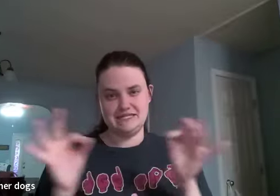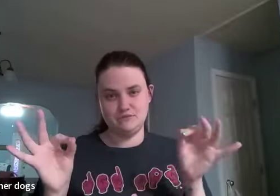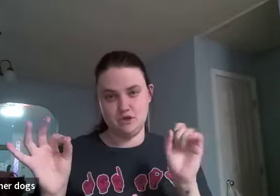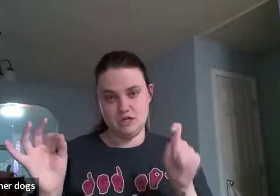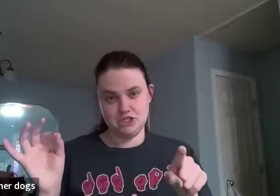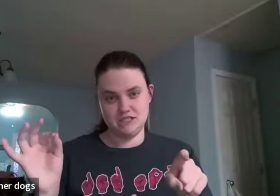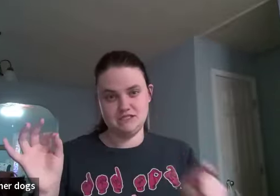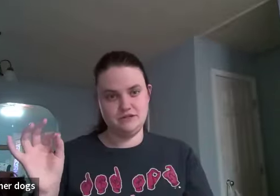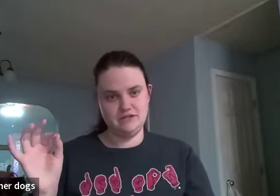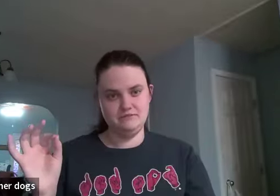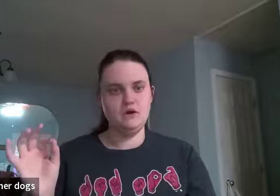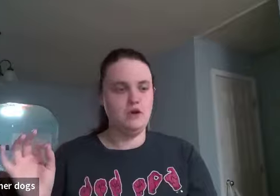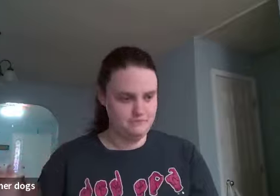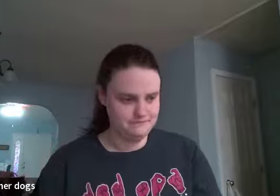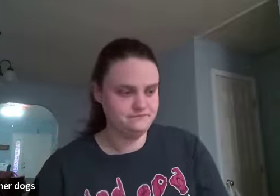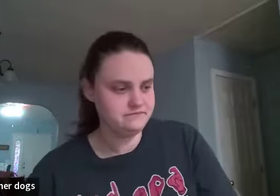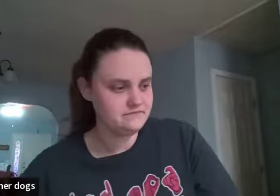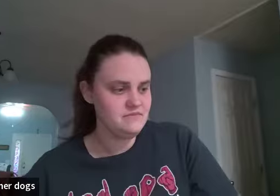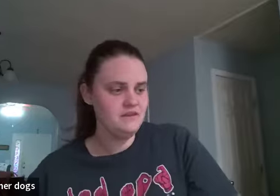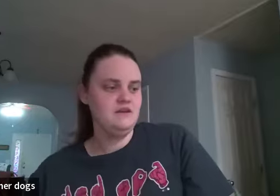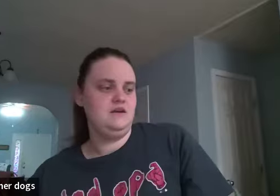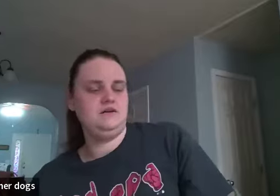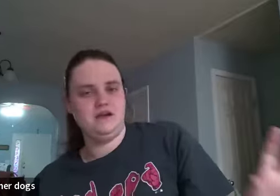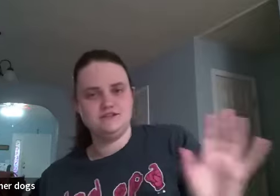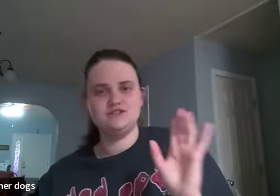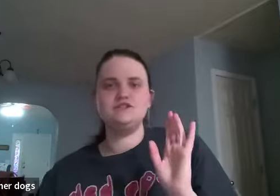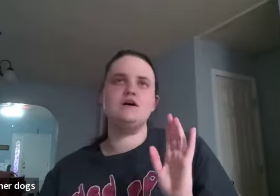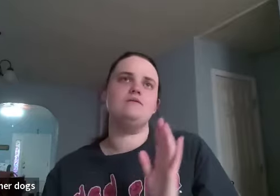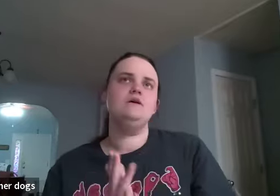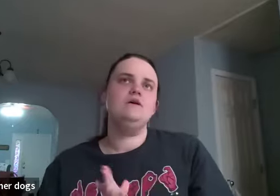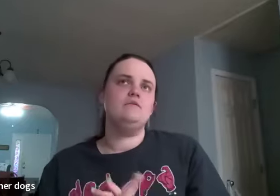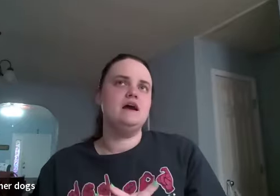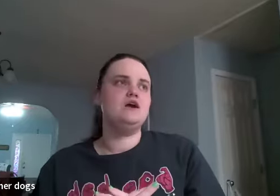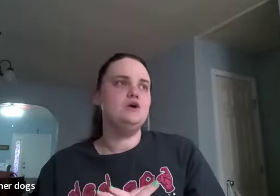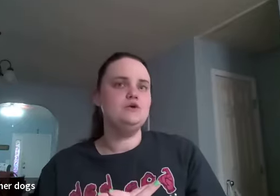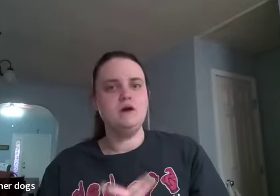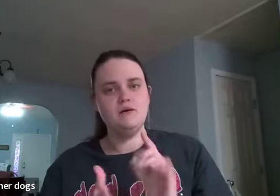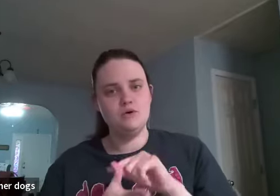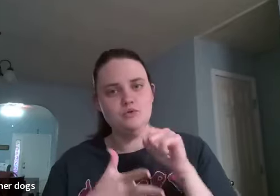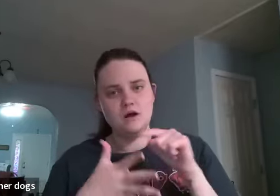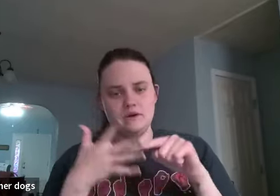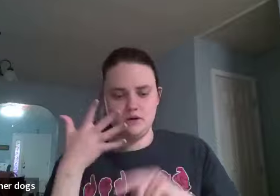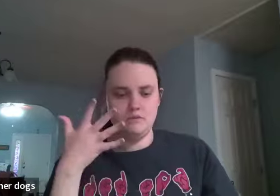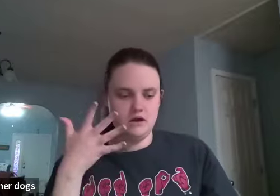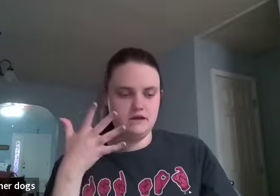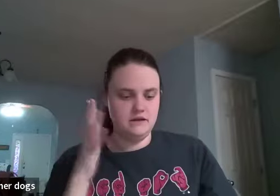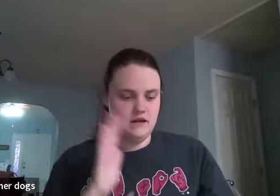phrases with the questions sort of deal. Okay. Okay. So we had our who, what, when, where, why, and